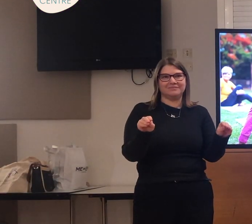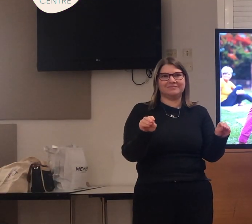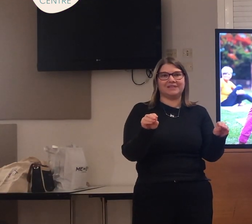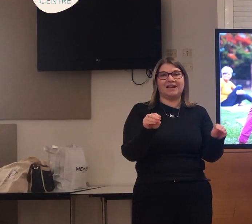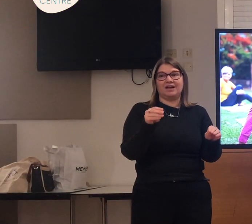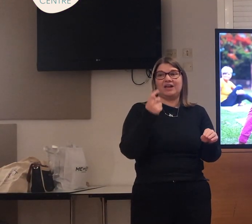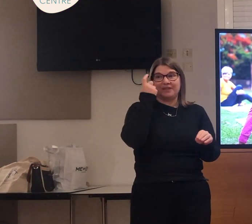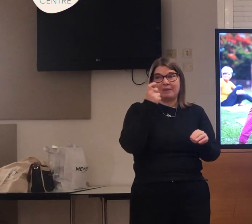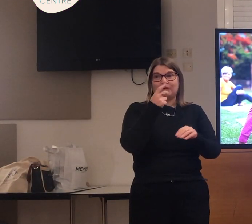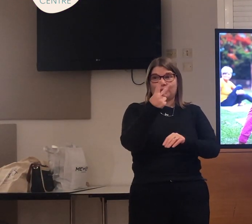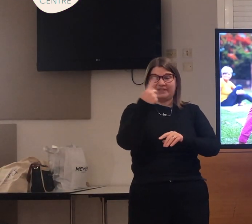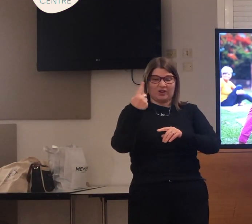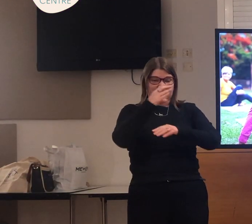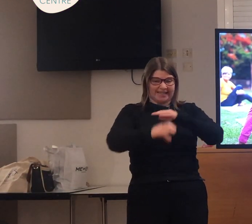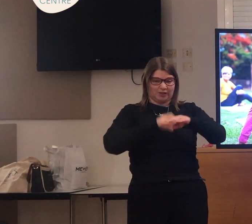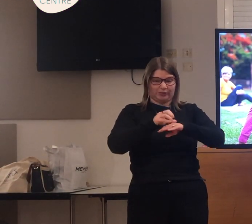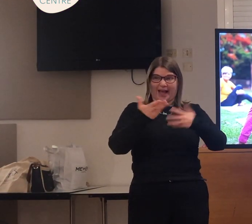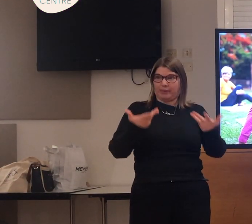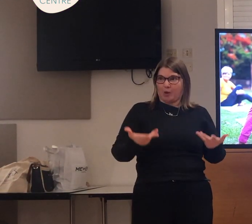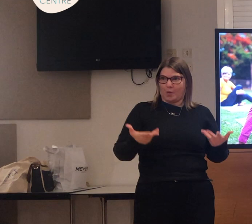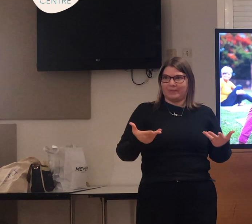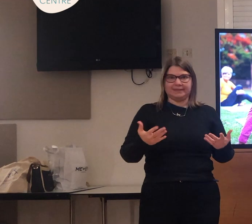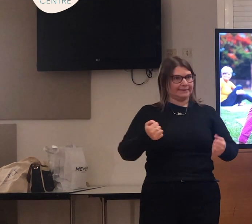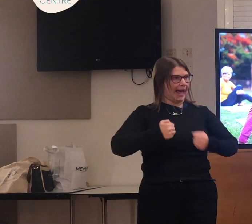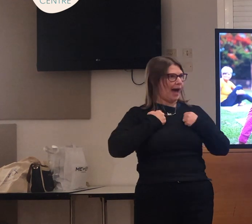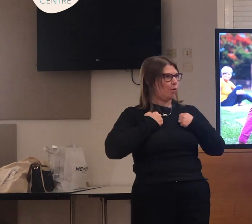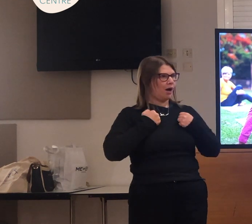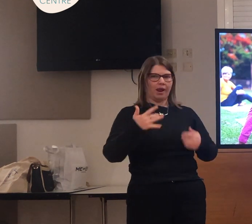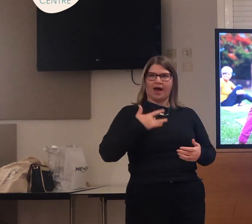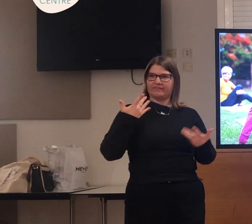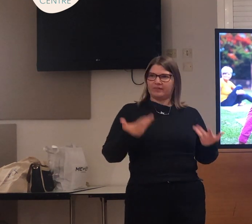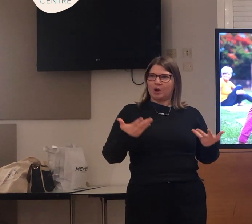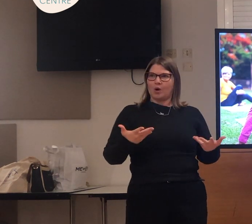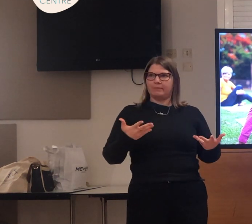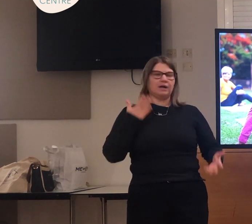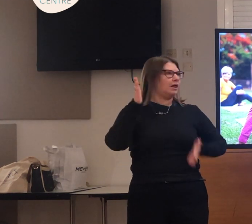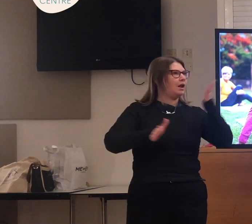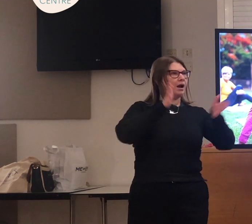21st century living without menopause is stressful.